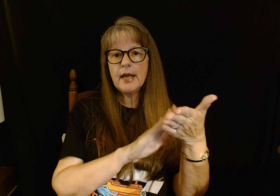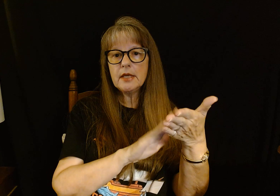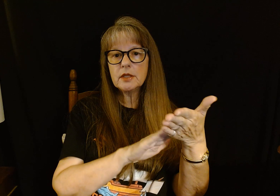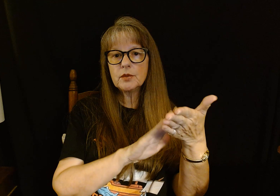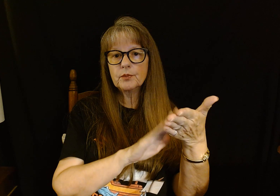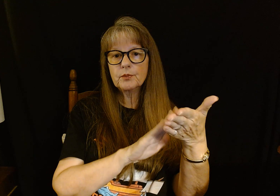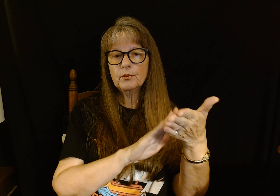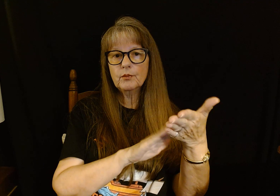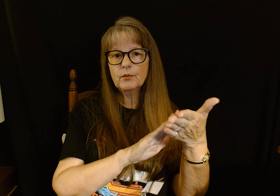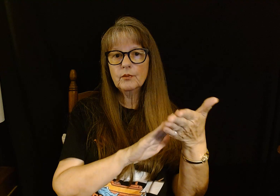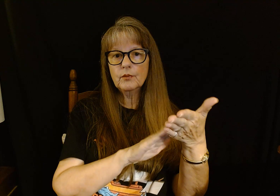praise.